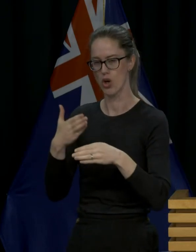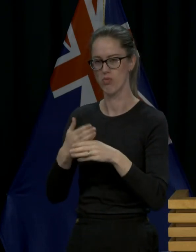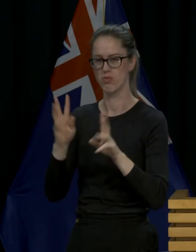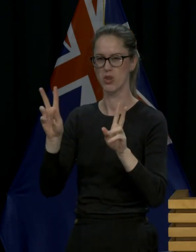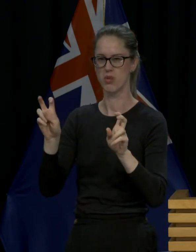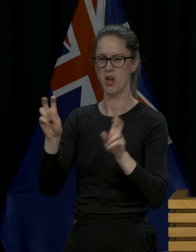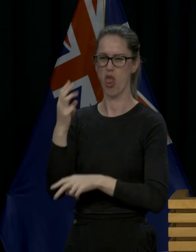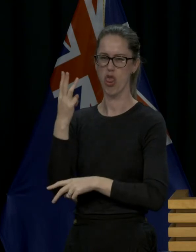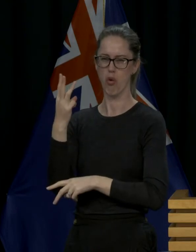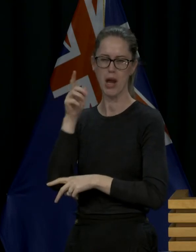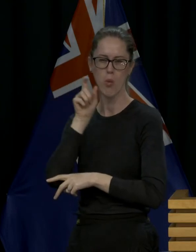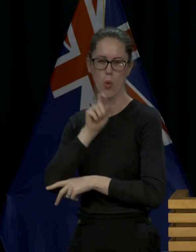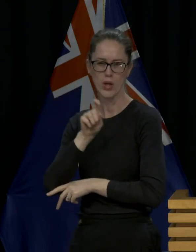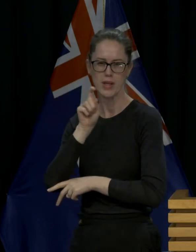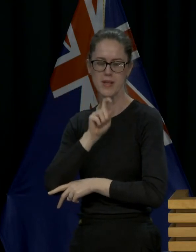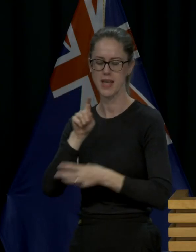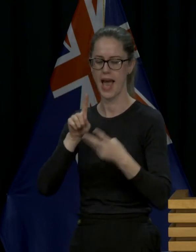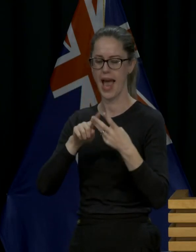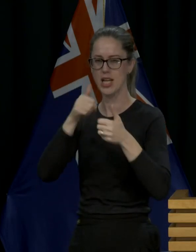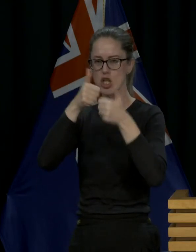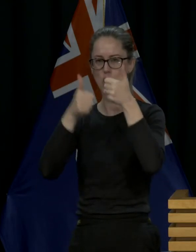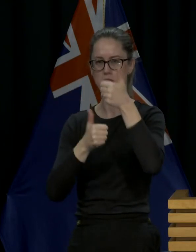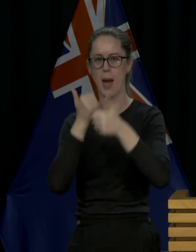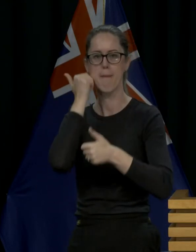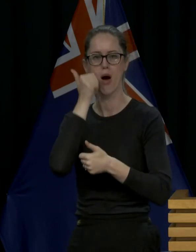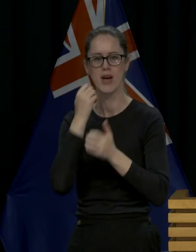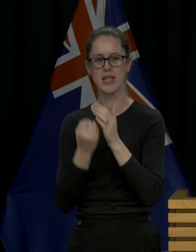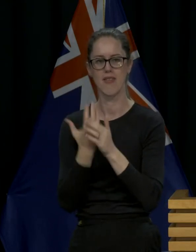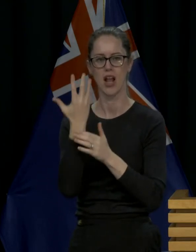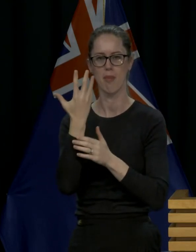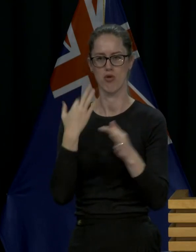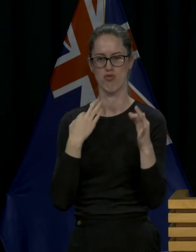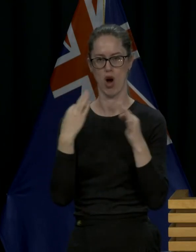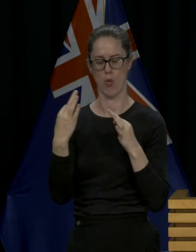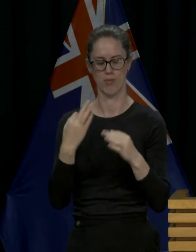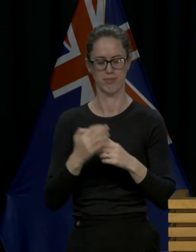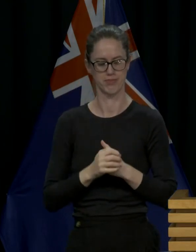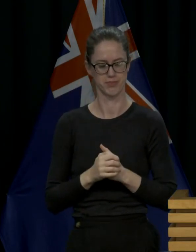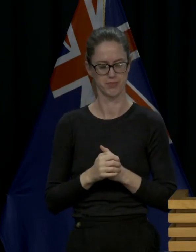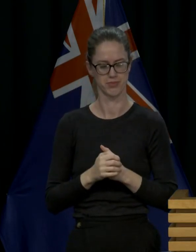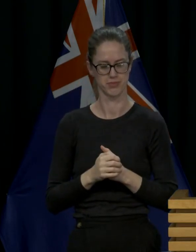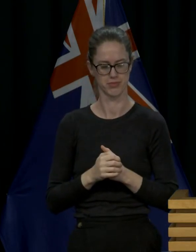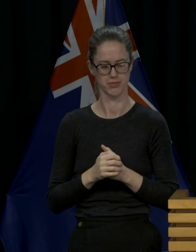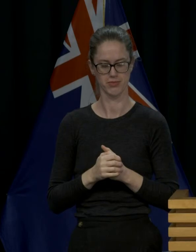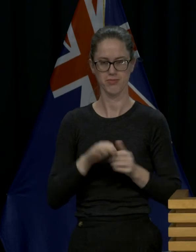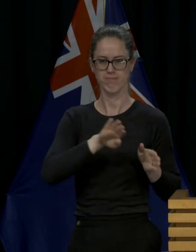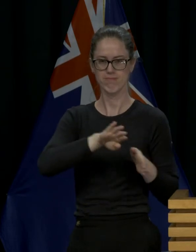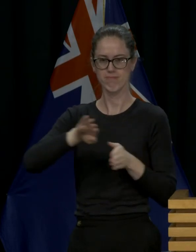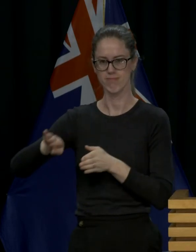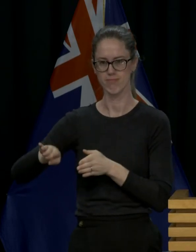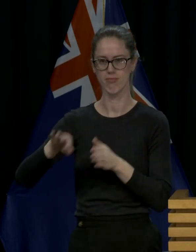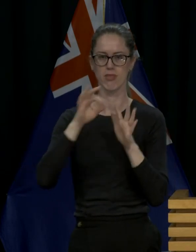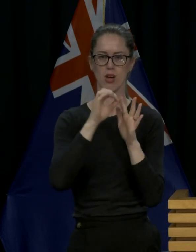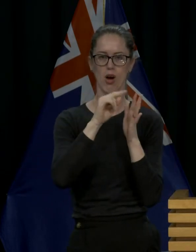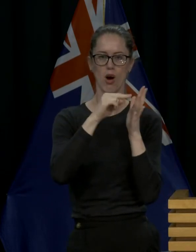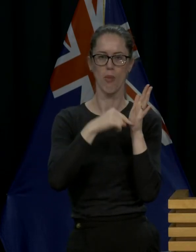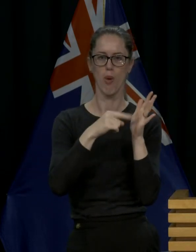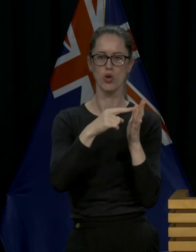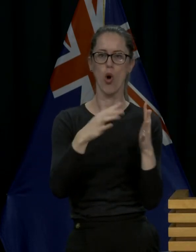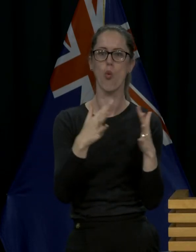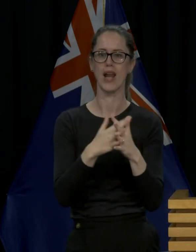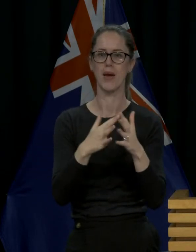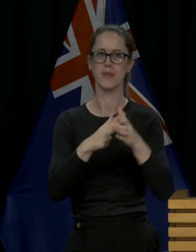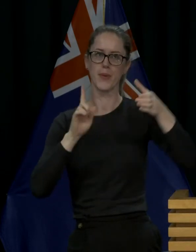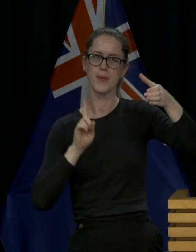Waters, and she'll also pick up an Associate Maori Development role. Portal Williams moves into